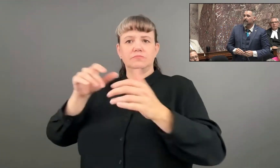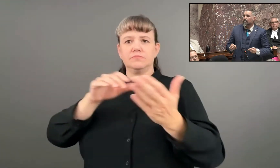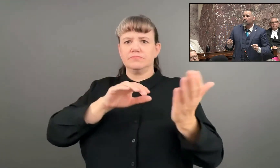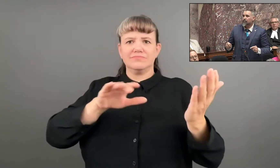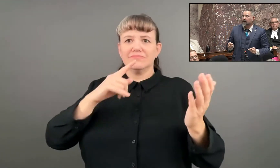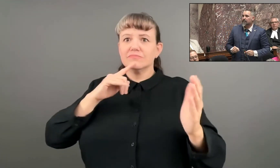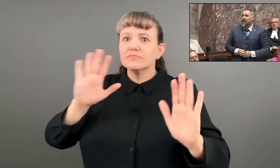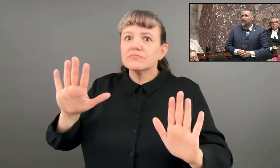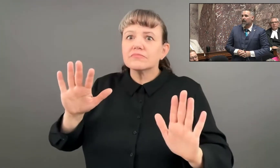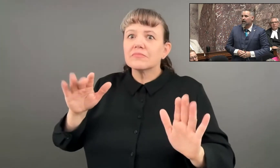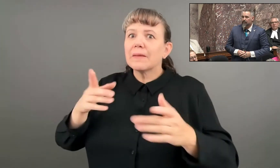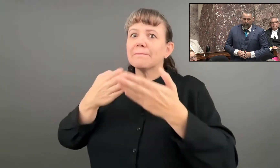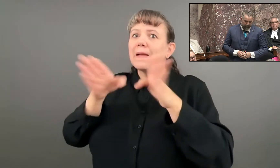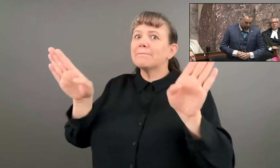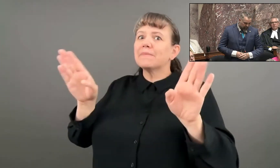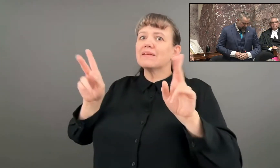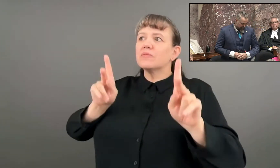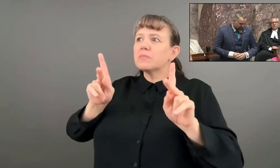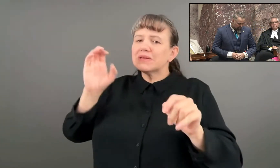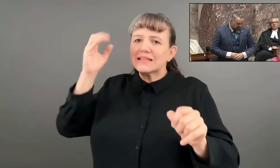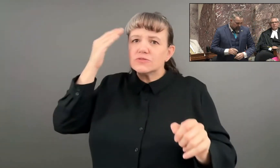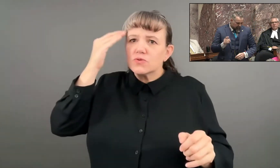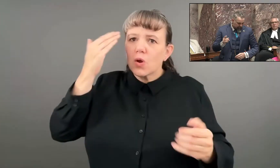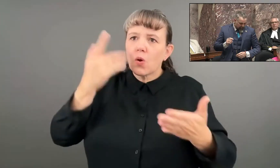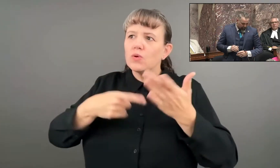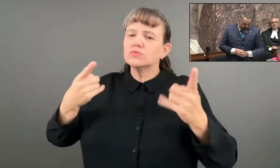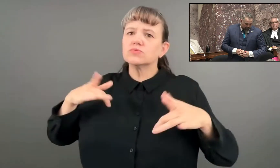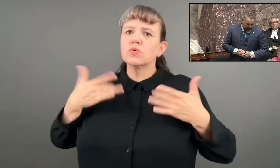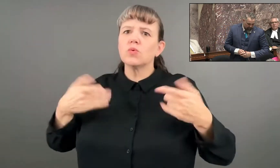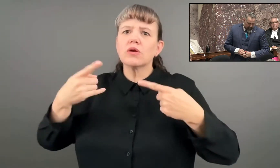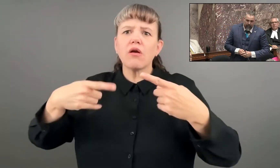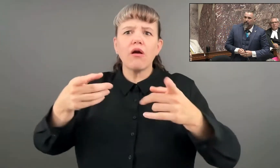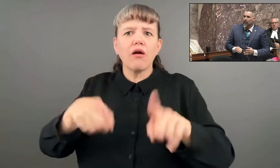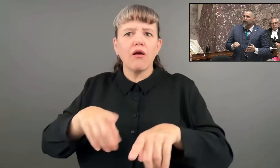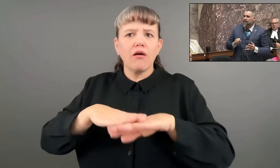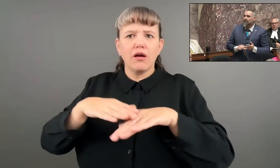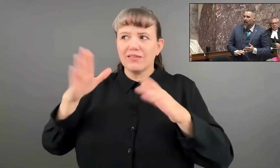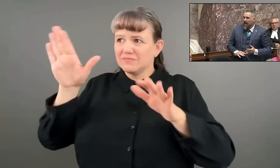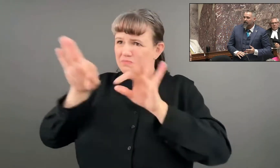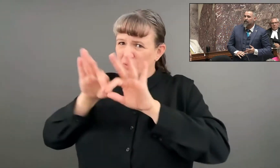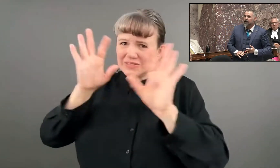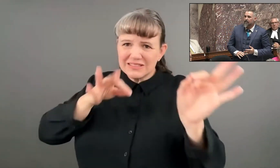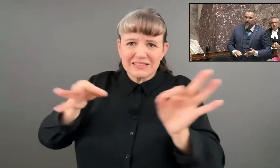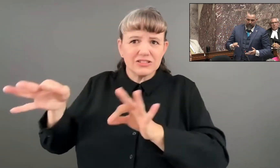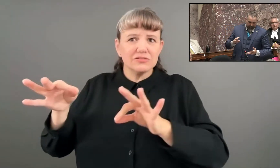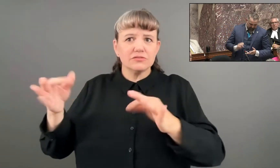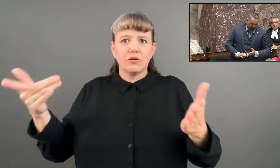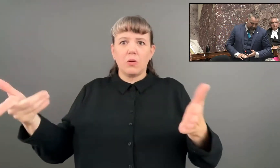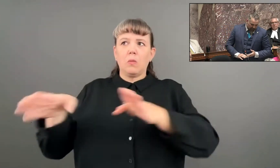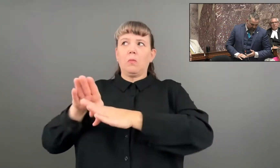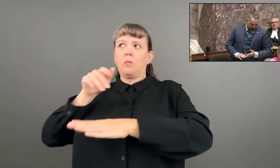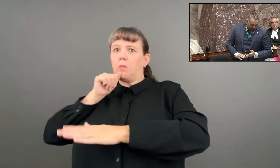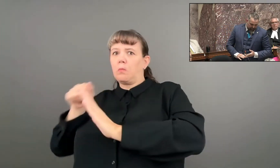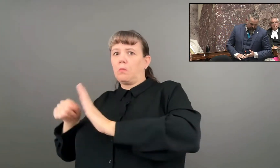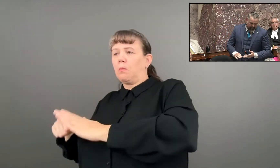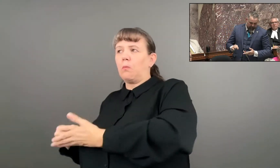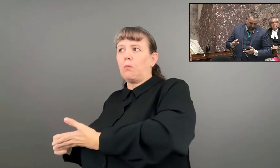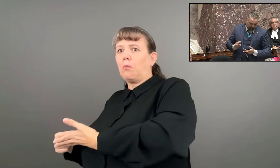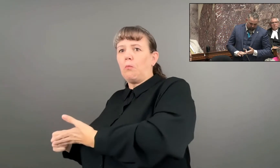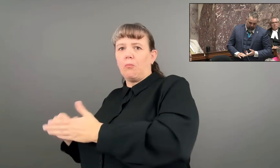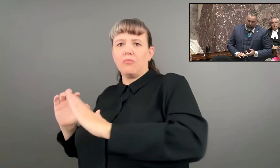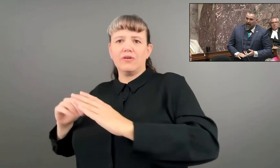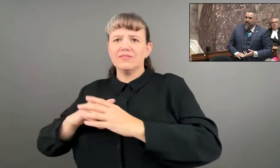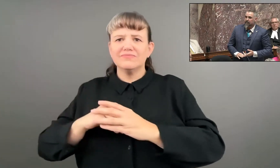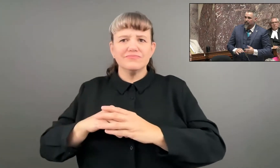decisions which are being made behind closed doors. To the Premier, whether it's the island, the Sunshine Coast,